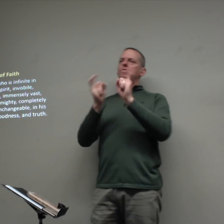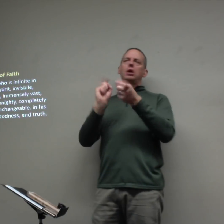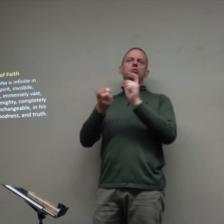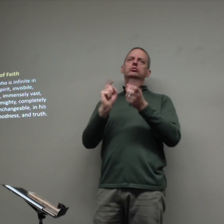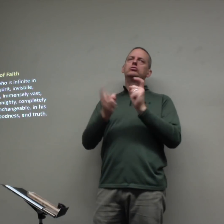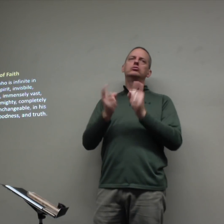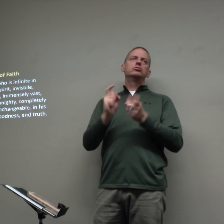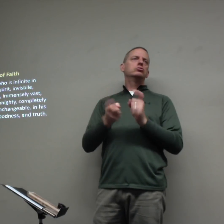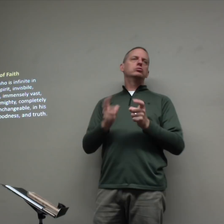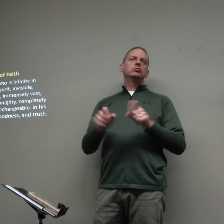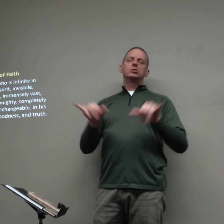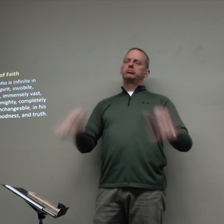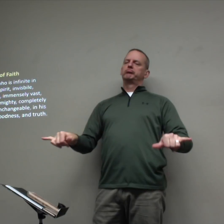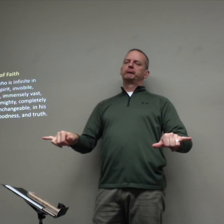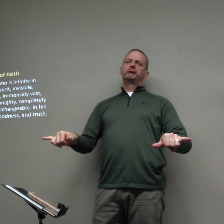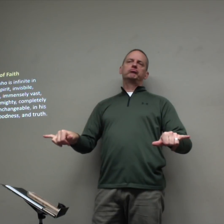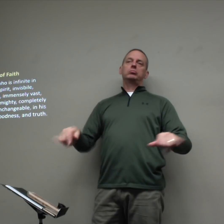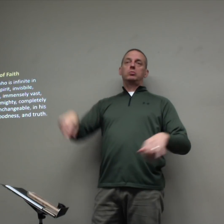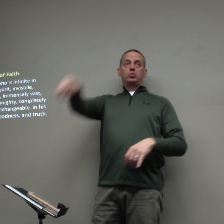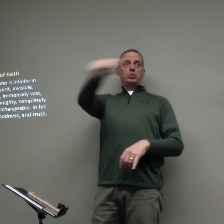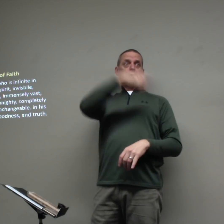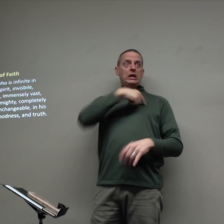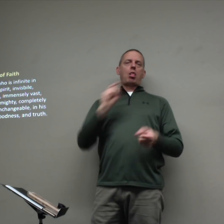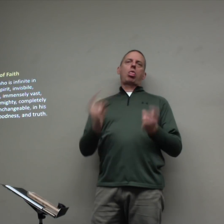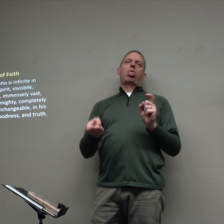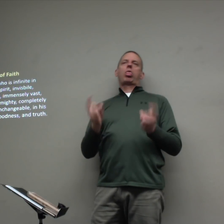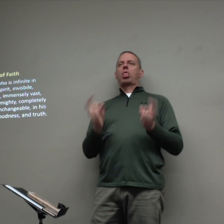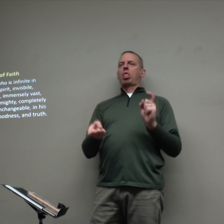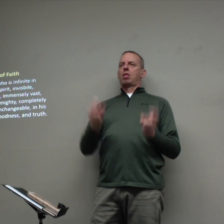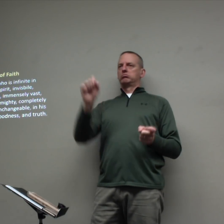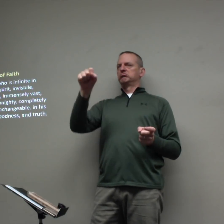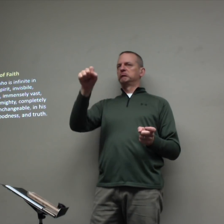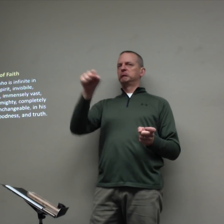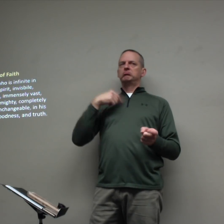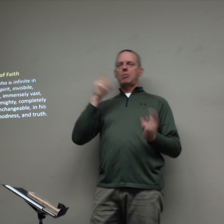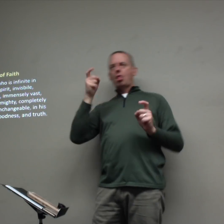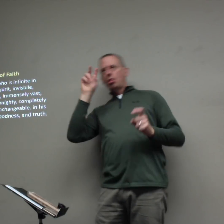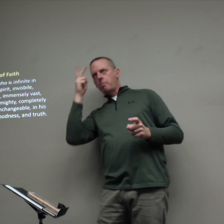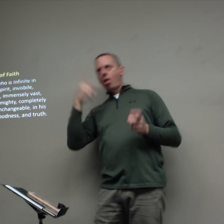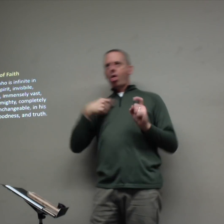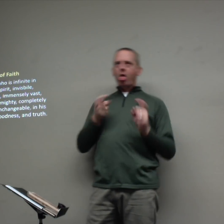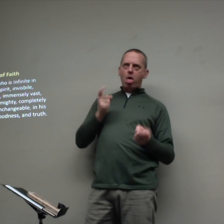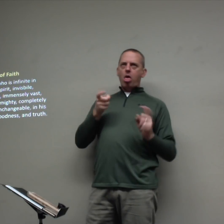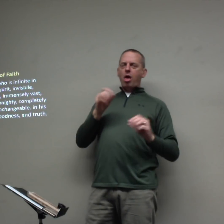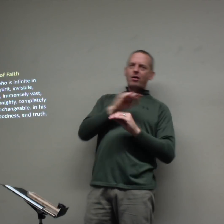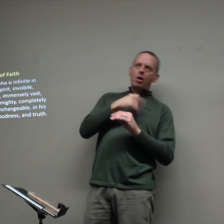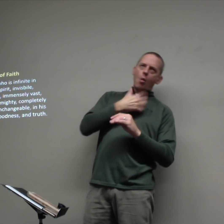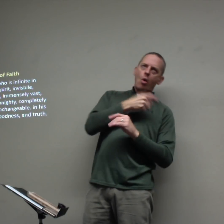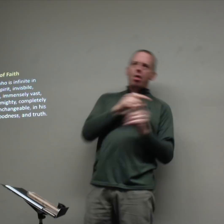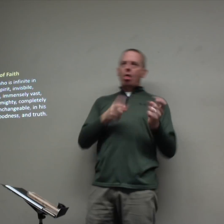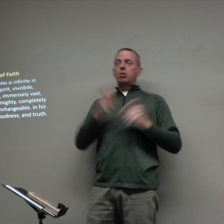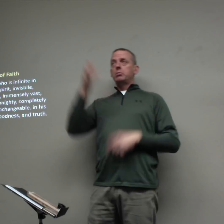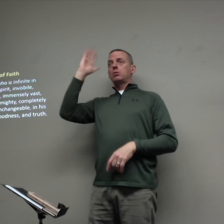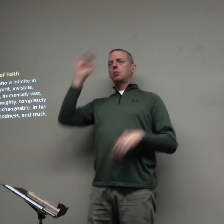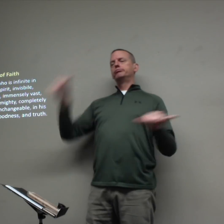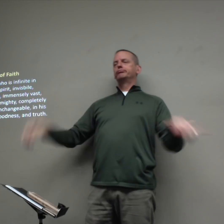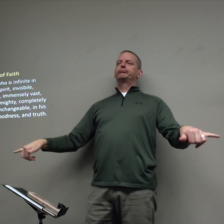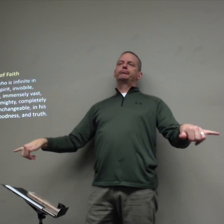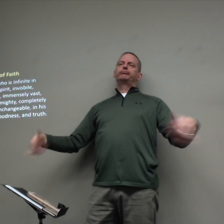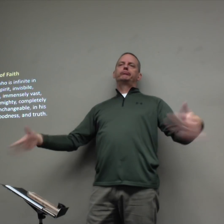unchangeable, he stays the same, we may change, we'll change our minds, we'll be